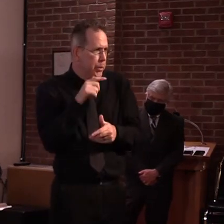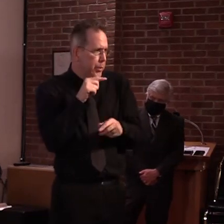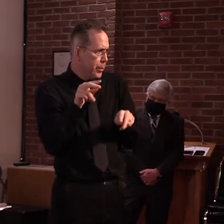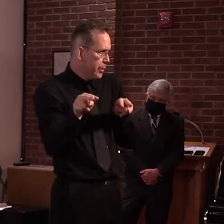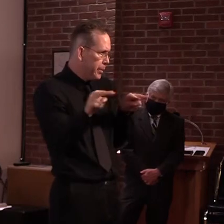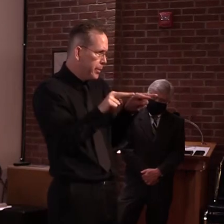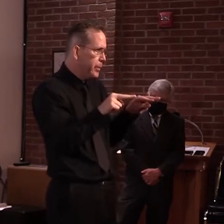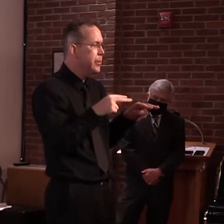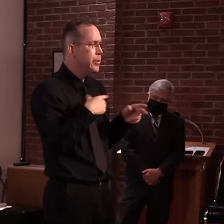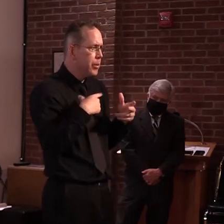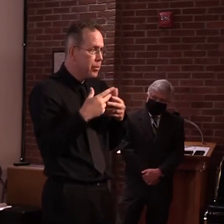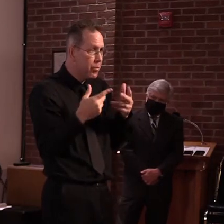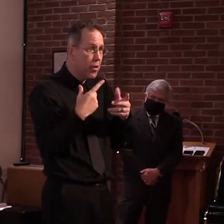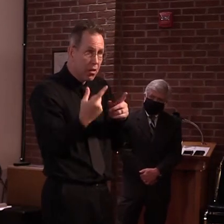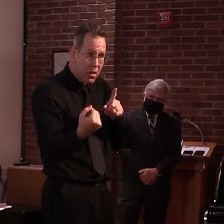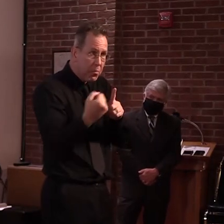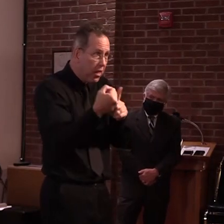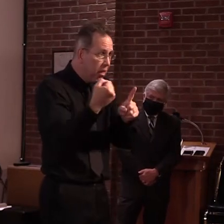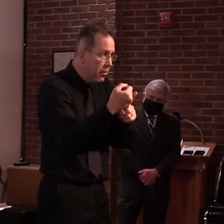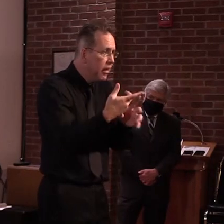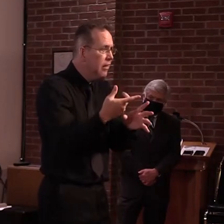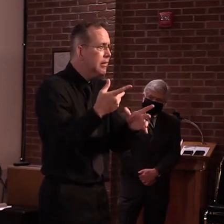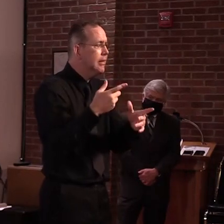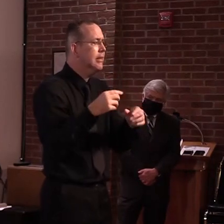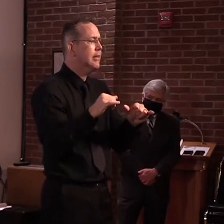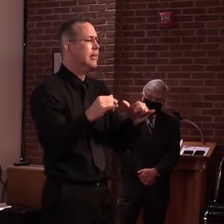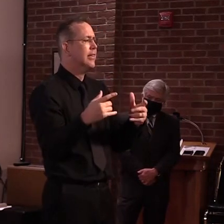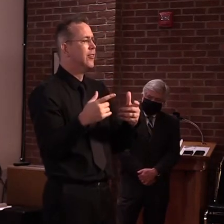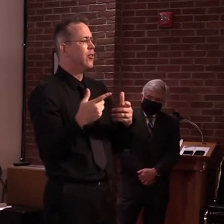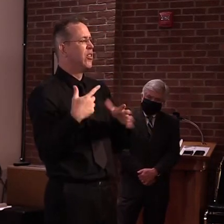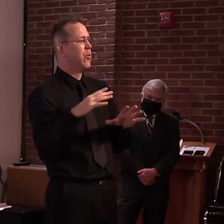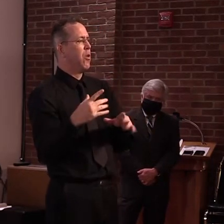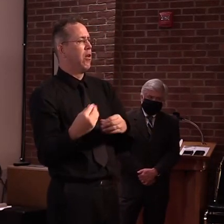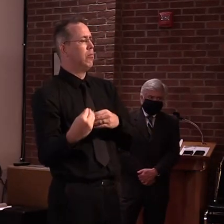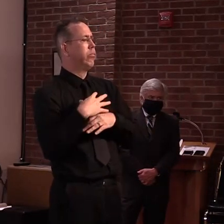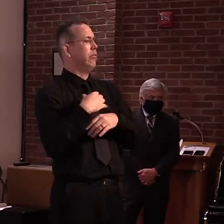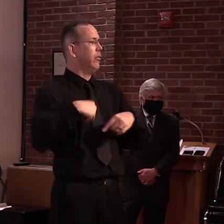impact, you know, the transmission of the disease as well.